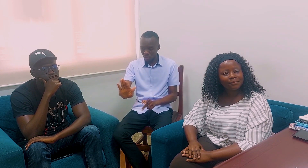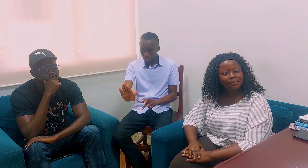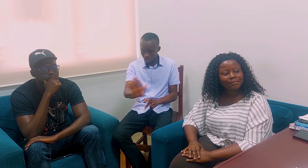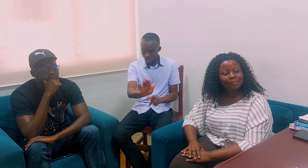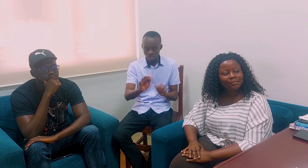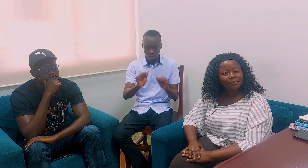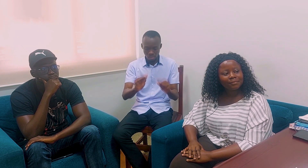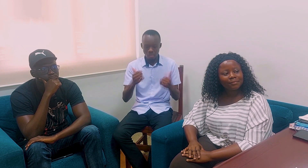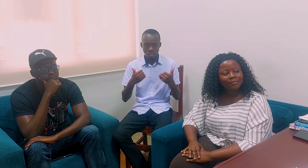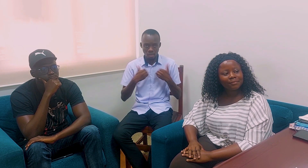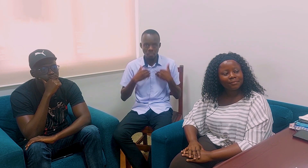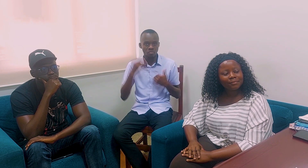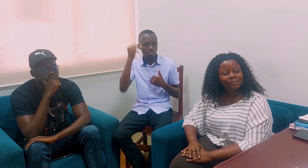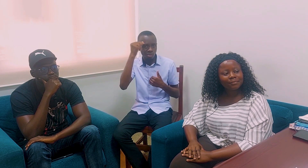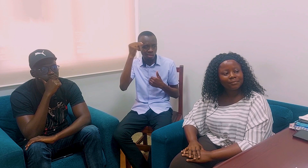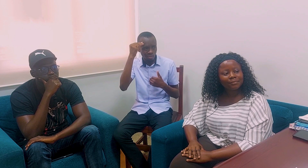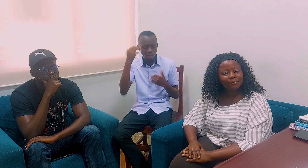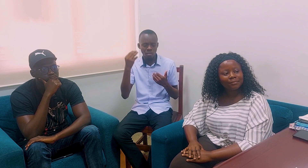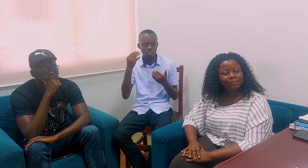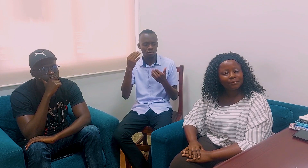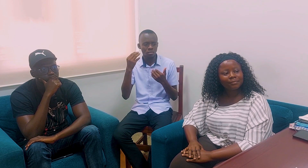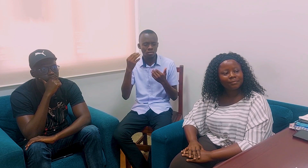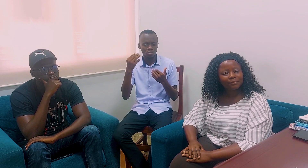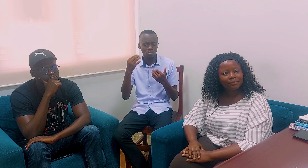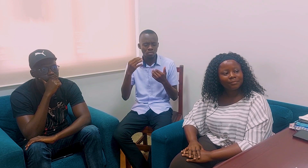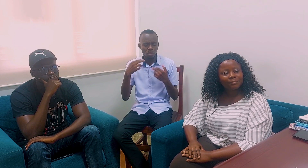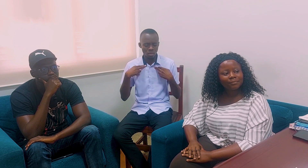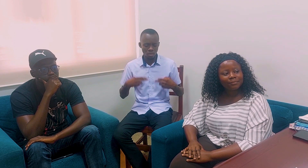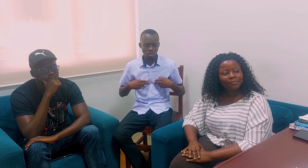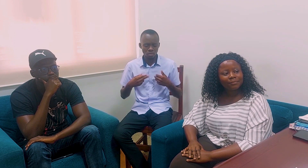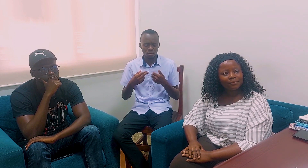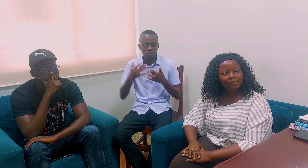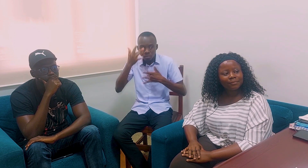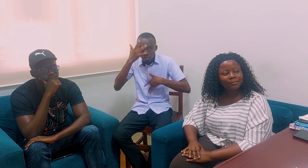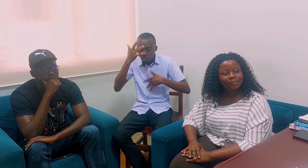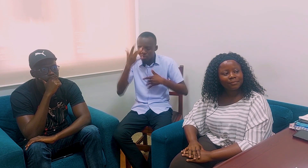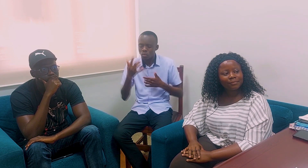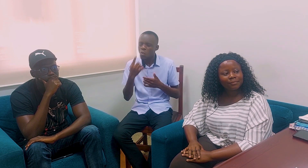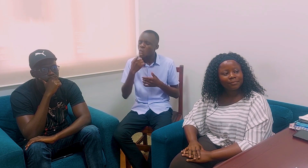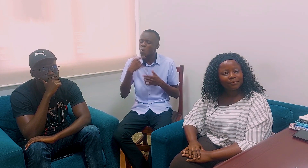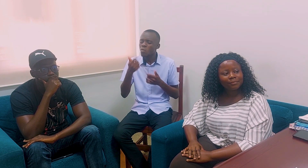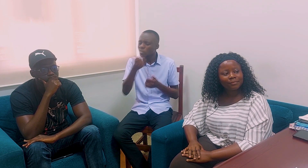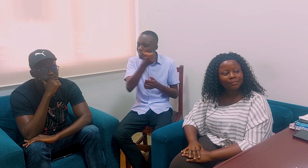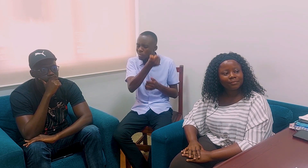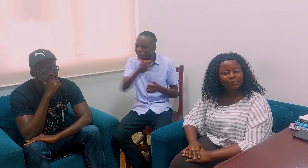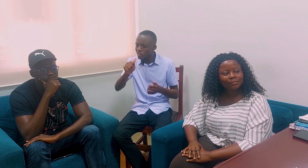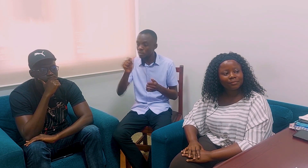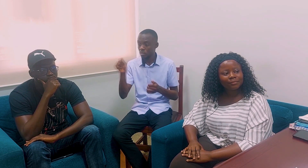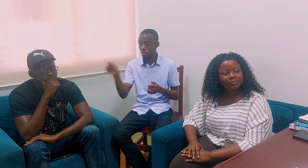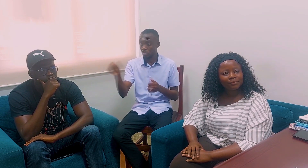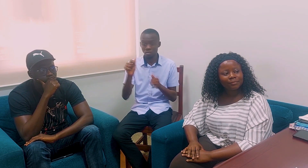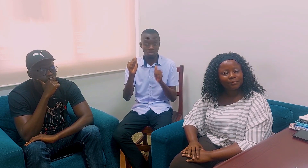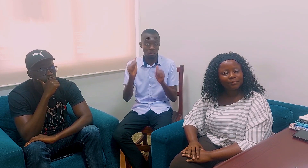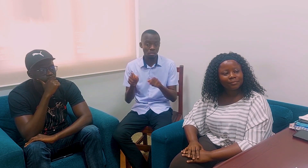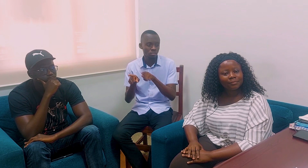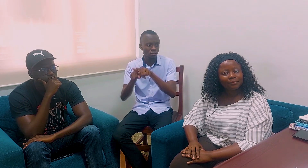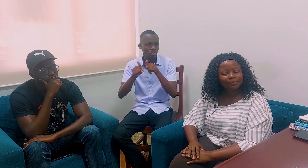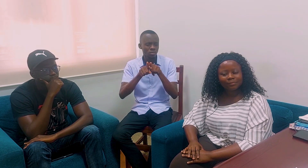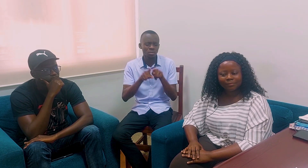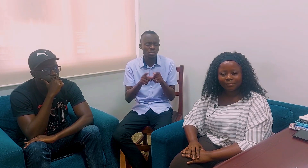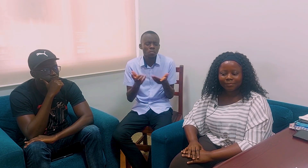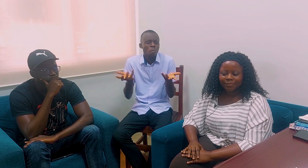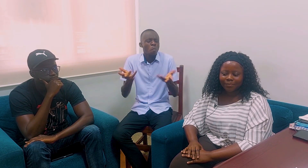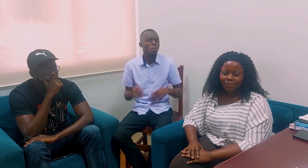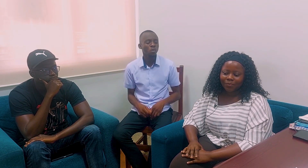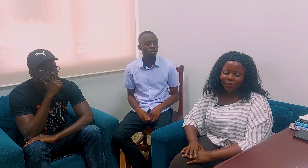can have mental health conditions, or it could be just anybody? What exactly is the facts concerning that particular aspect